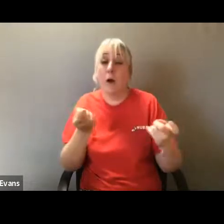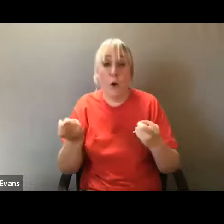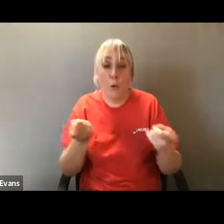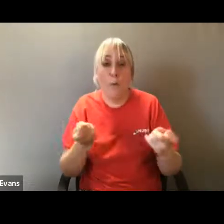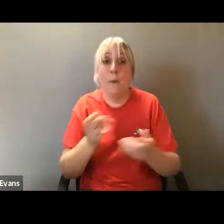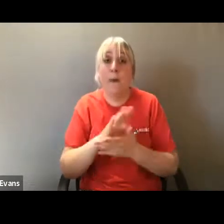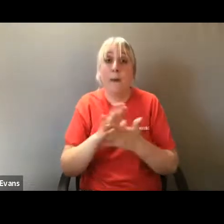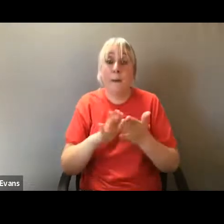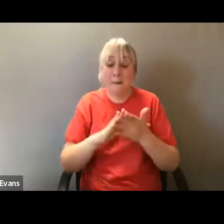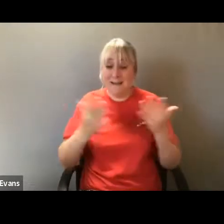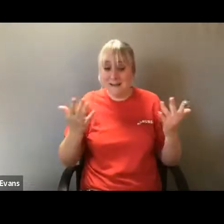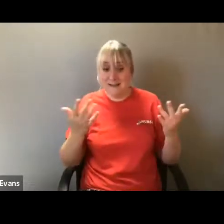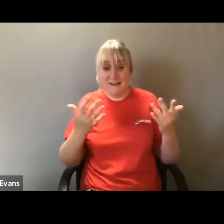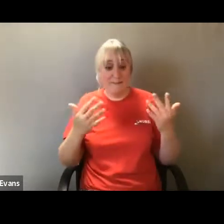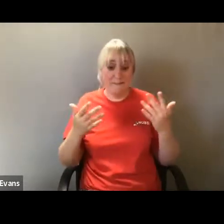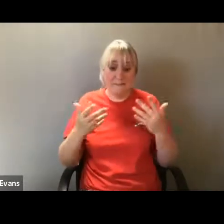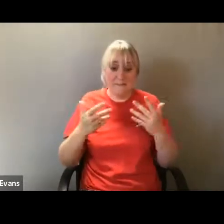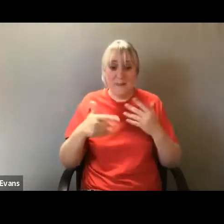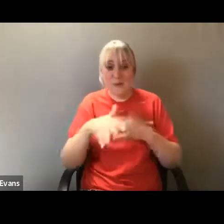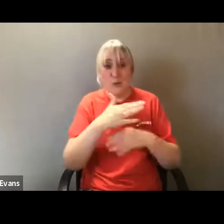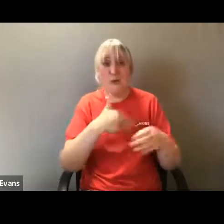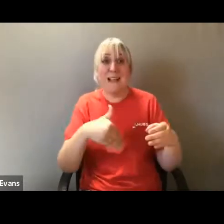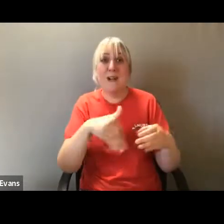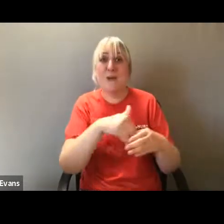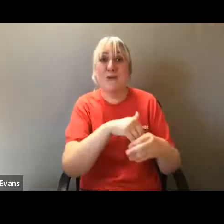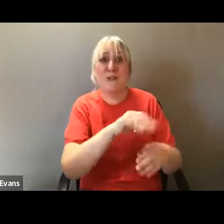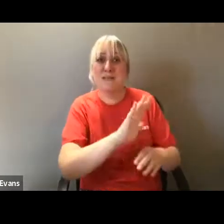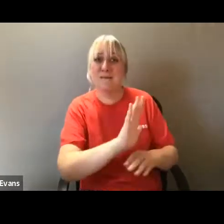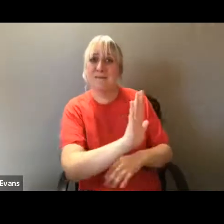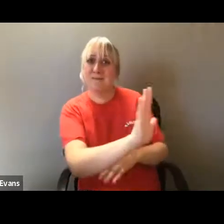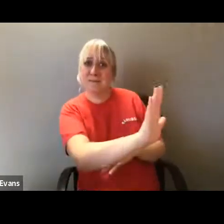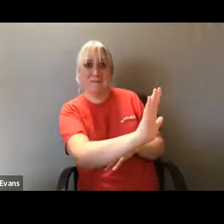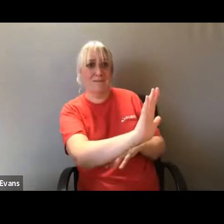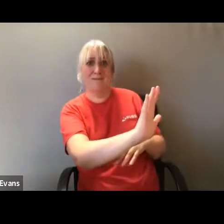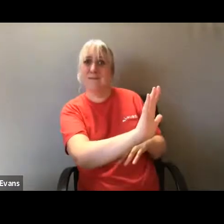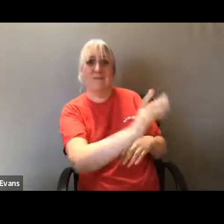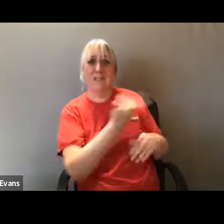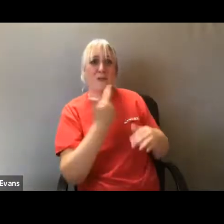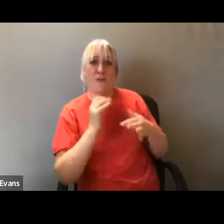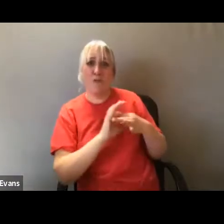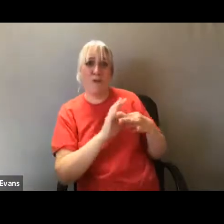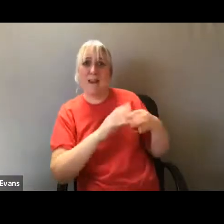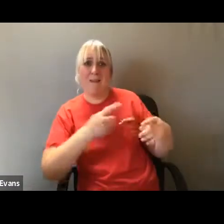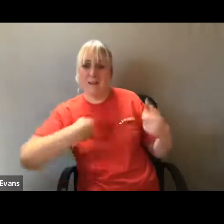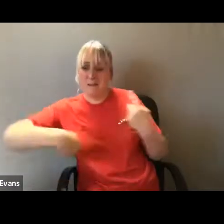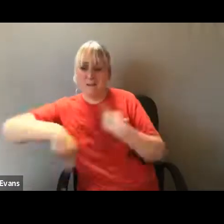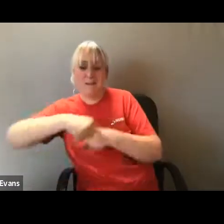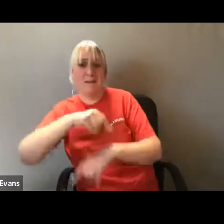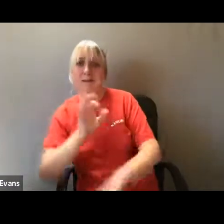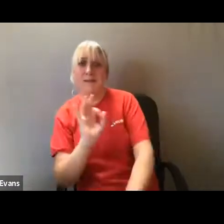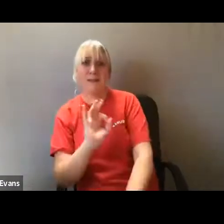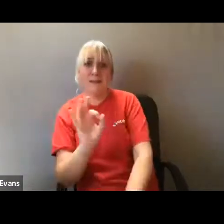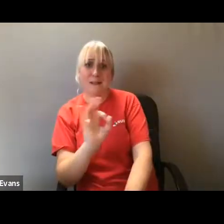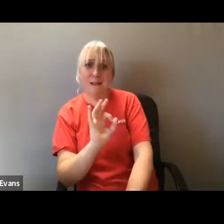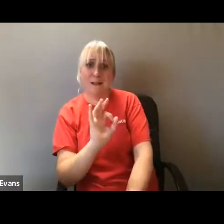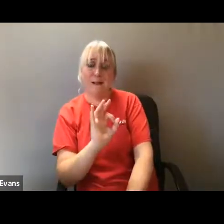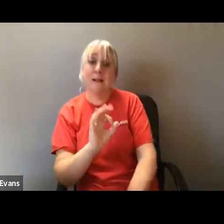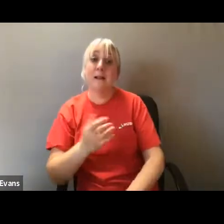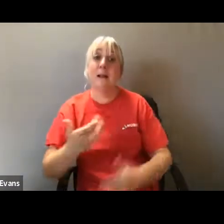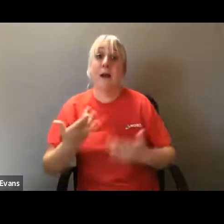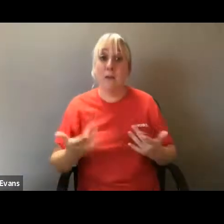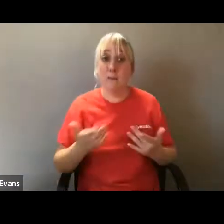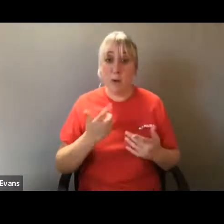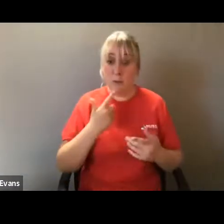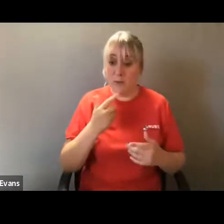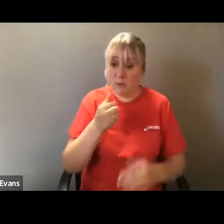social inclusion becomes irrelevant to them, and pain relief is everything. Because we are currently stuck in the medical model